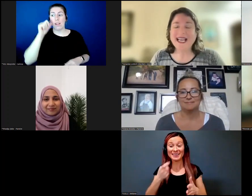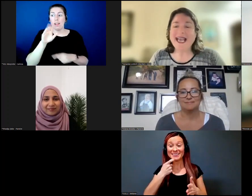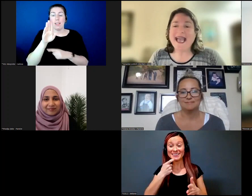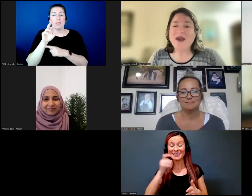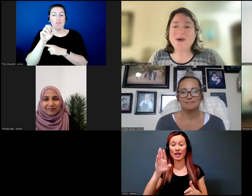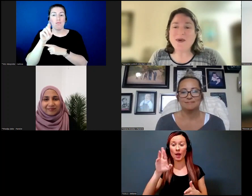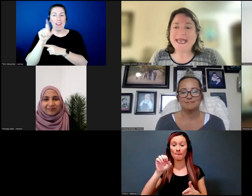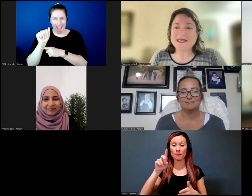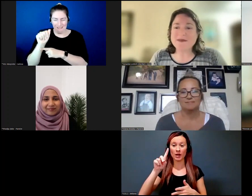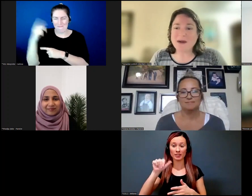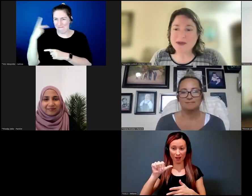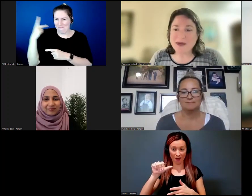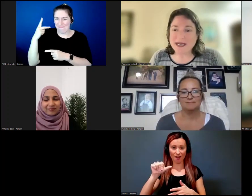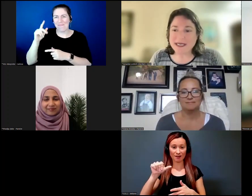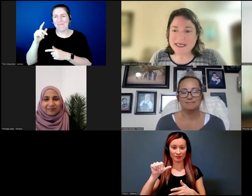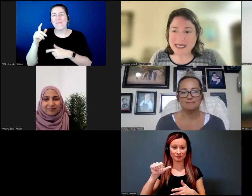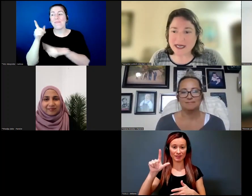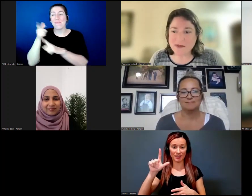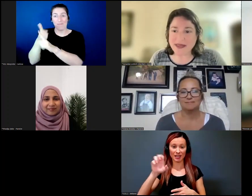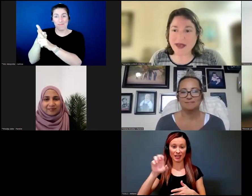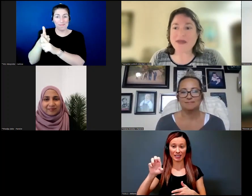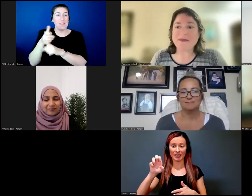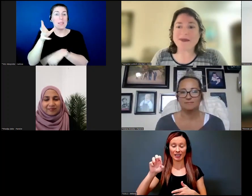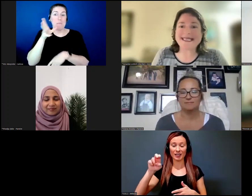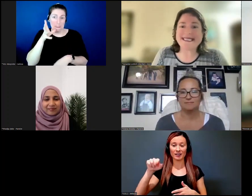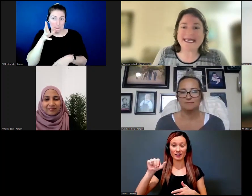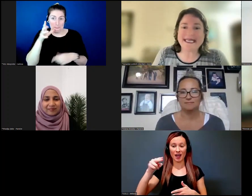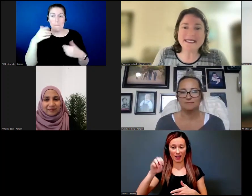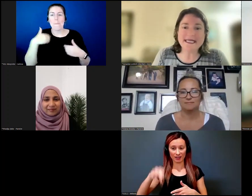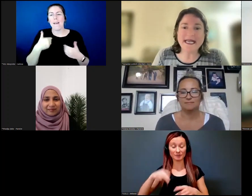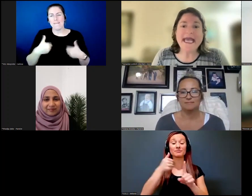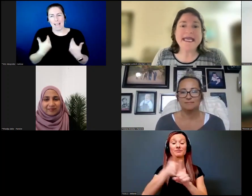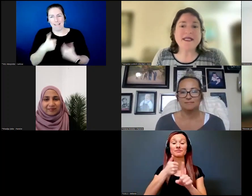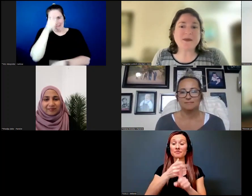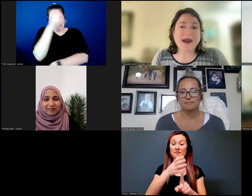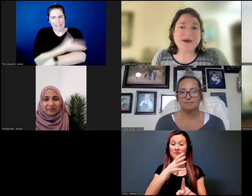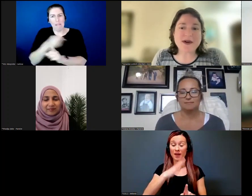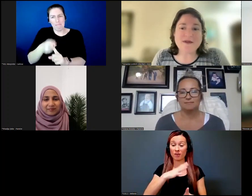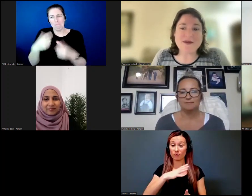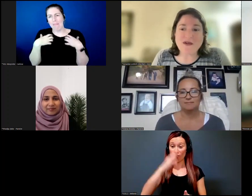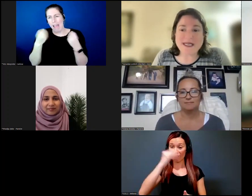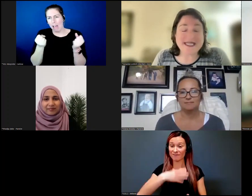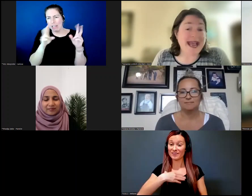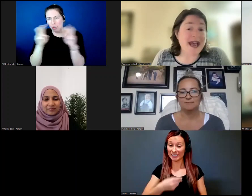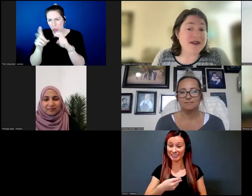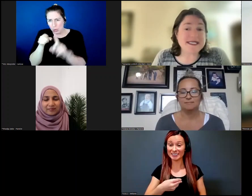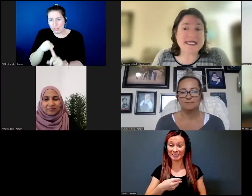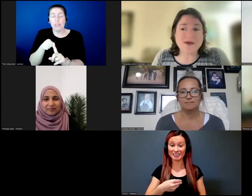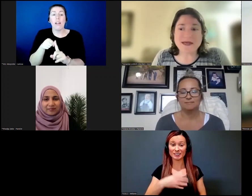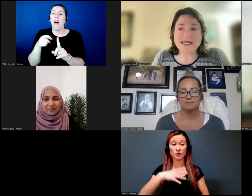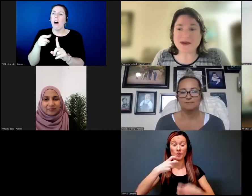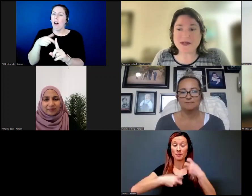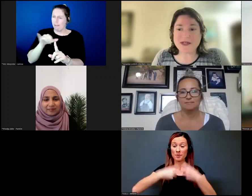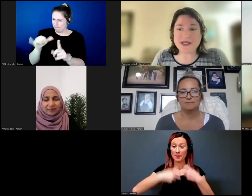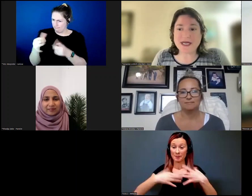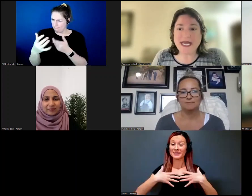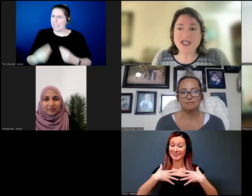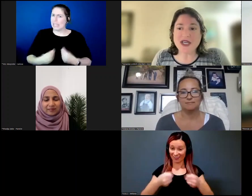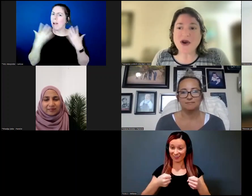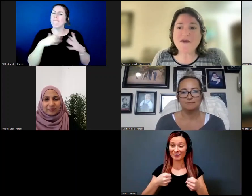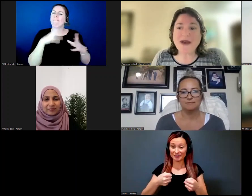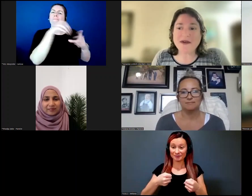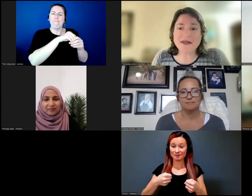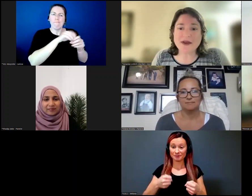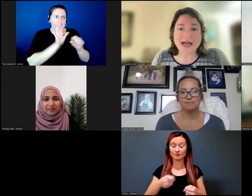co-convener, who is mom to a young son with health complexities. He inspired her involvement in advocacy and research.